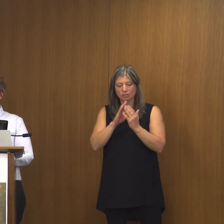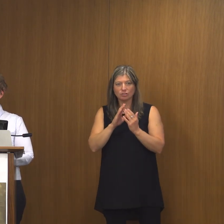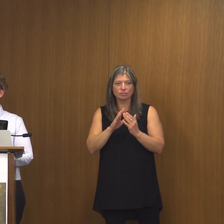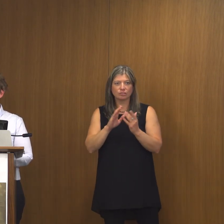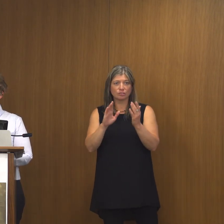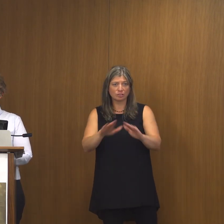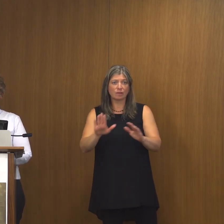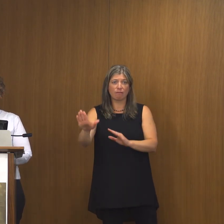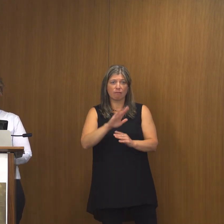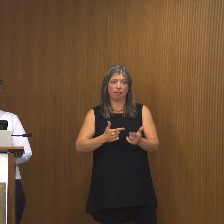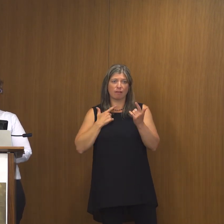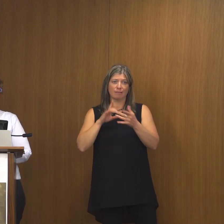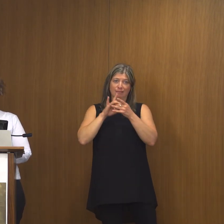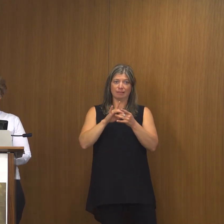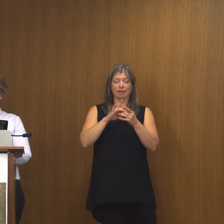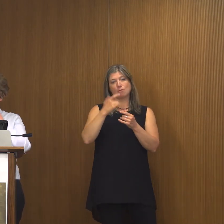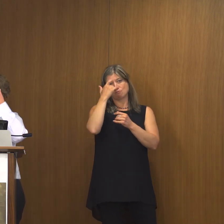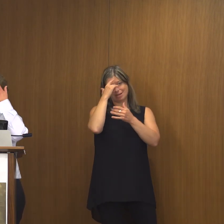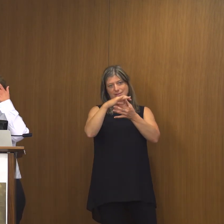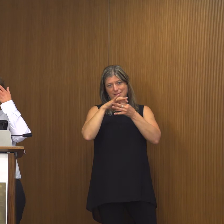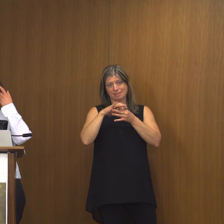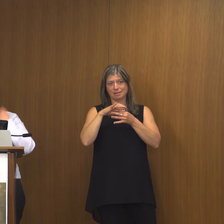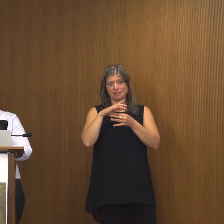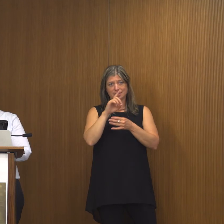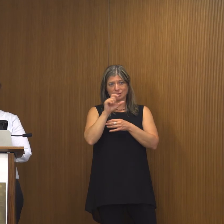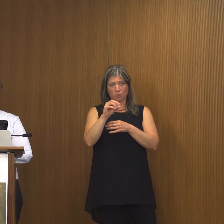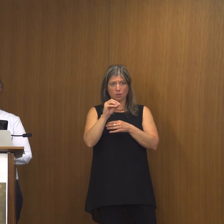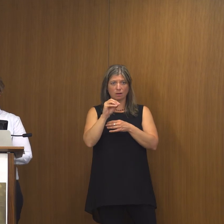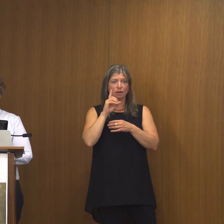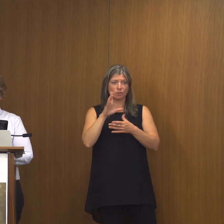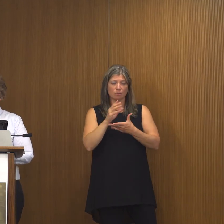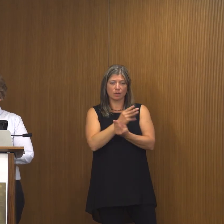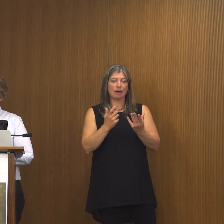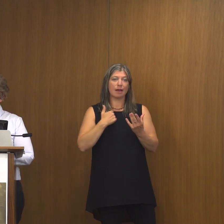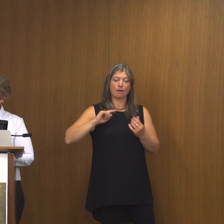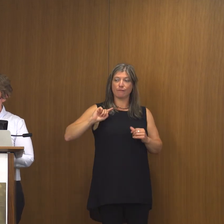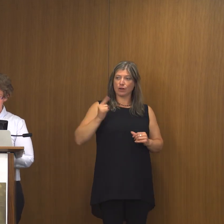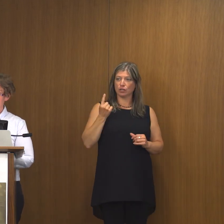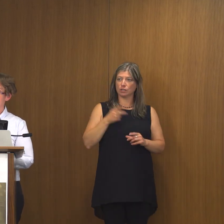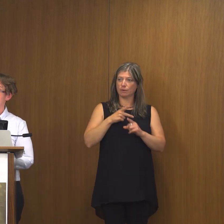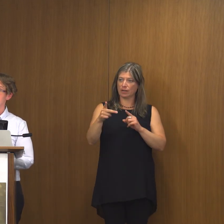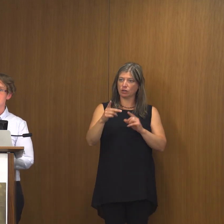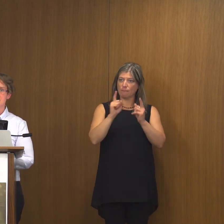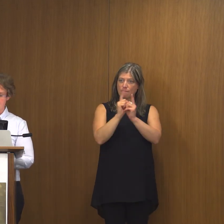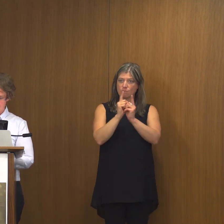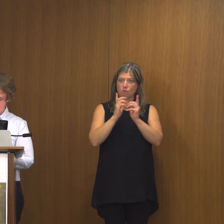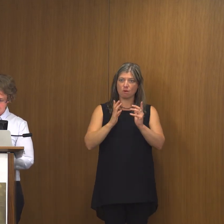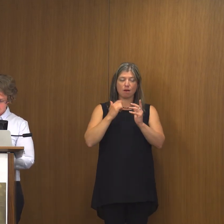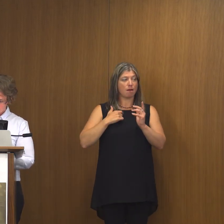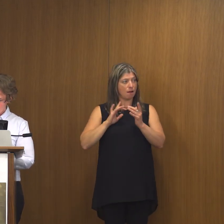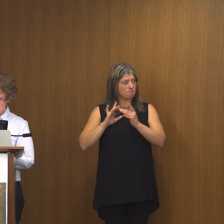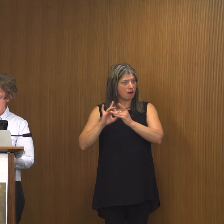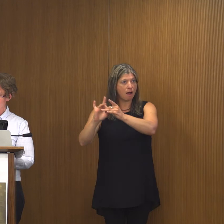brain-based disorders and their families. As Child Right's first ever professional parent mentor, I have had the opportunity to connect with